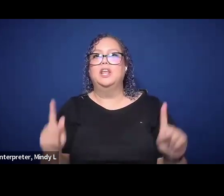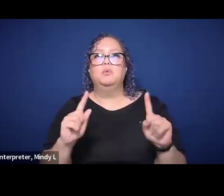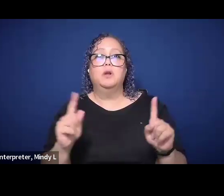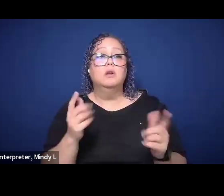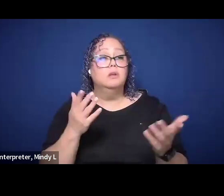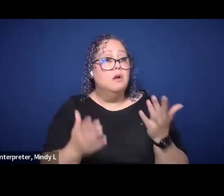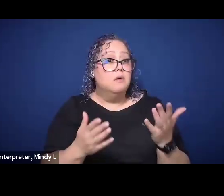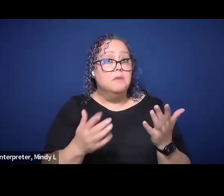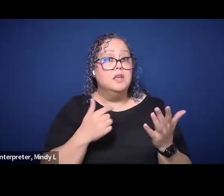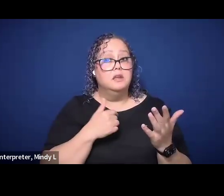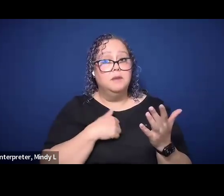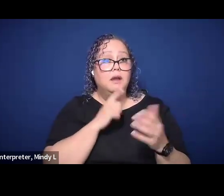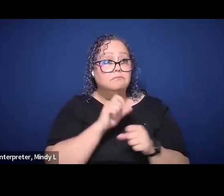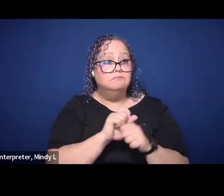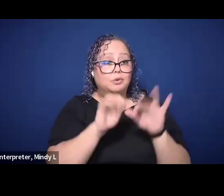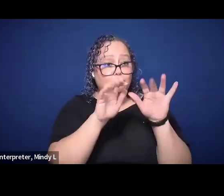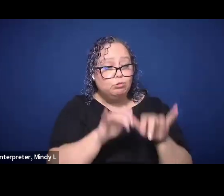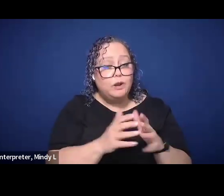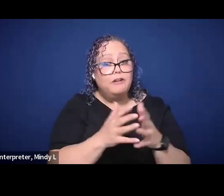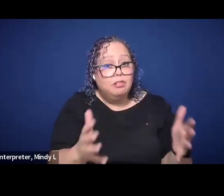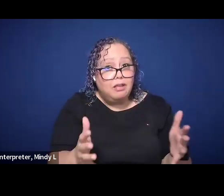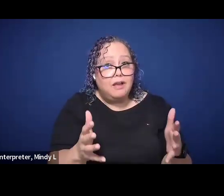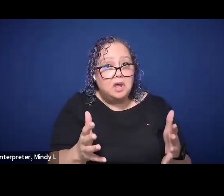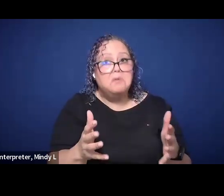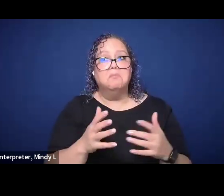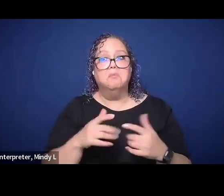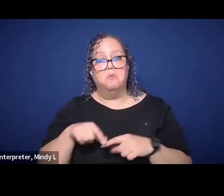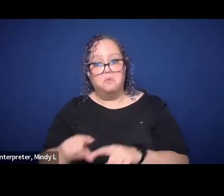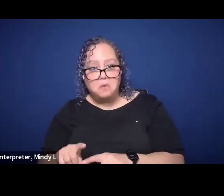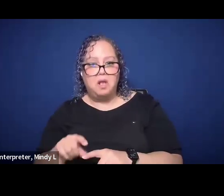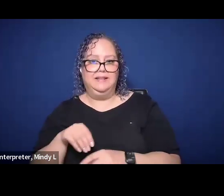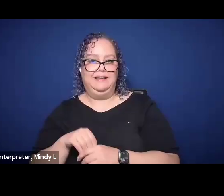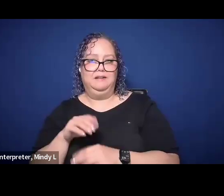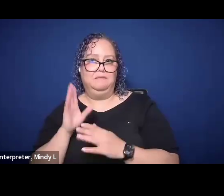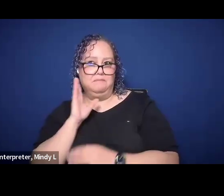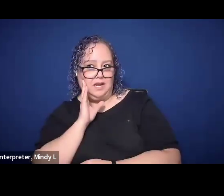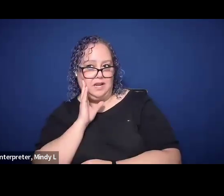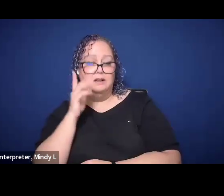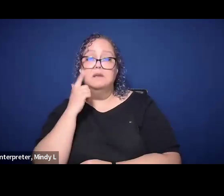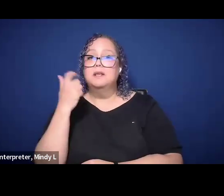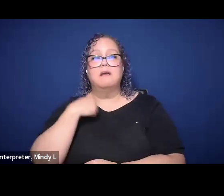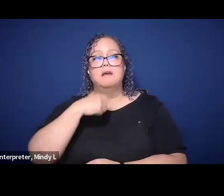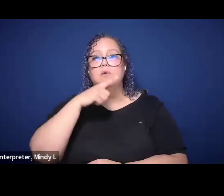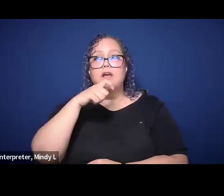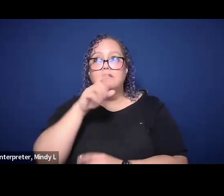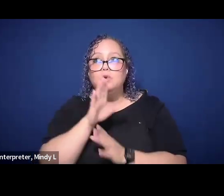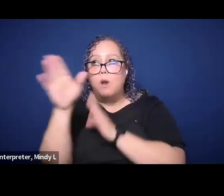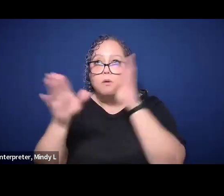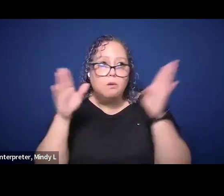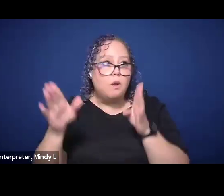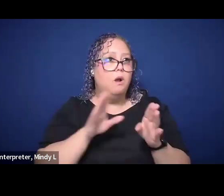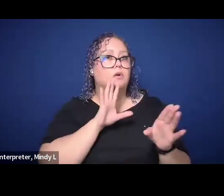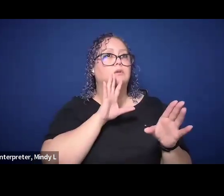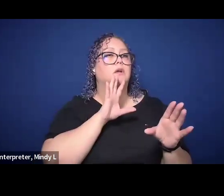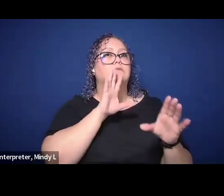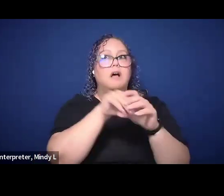weeks where I get a lot of actual writing done because I don't need to be heading out and doing networking events and